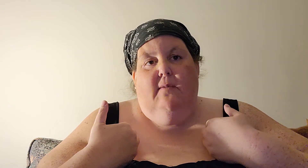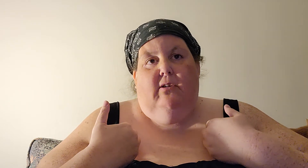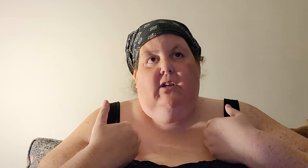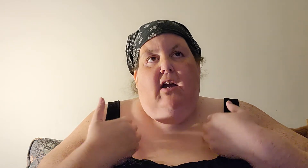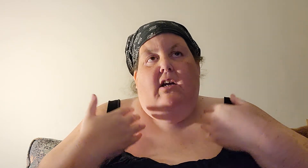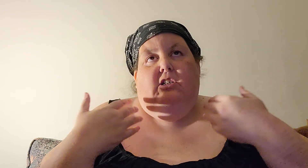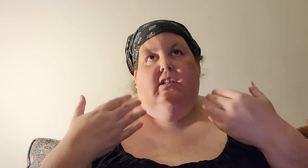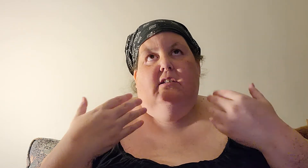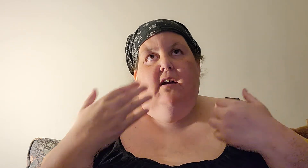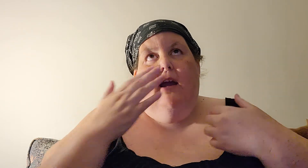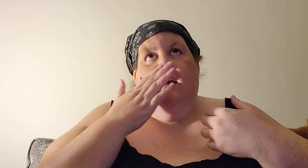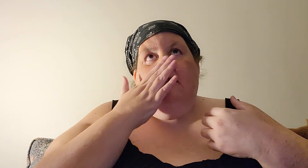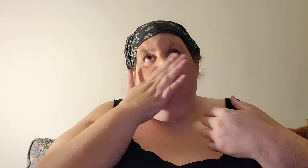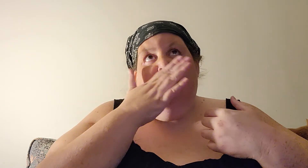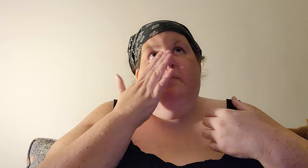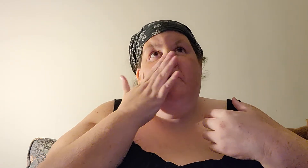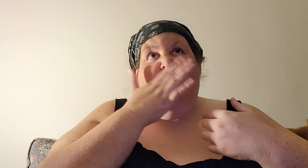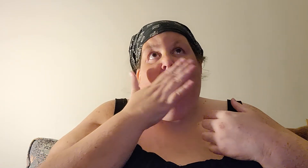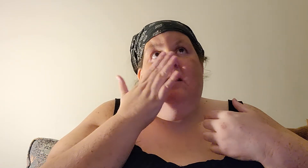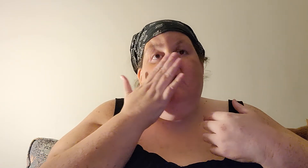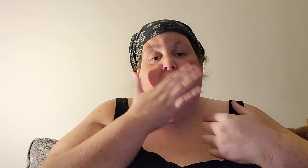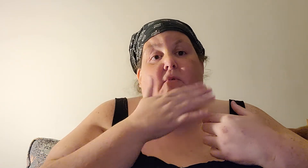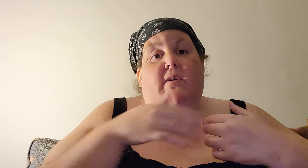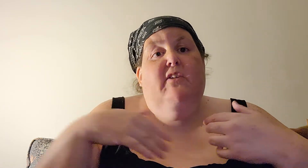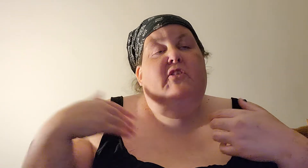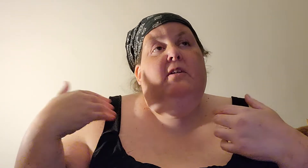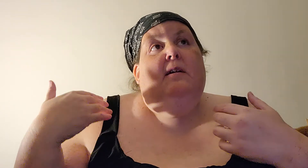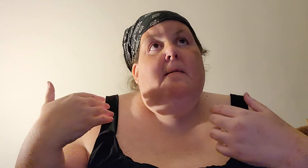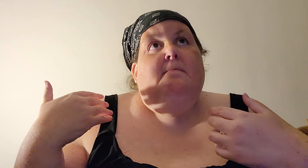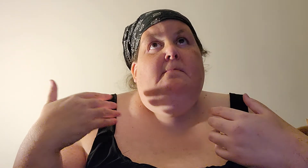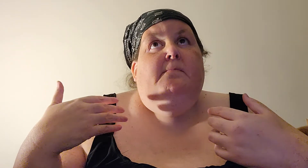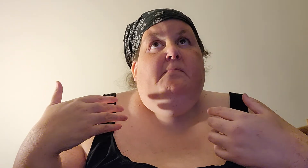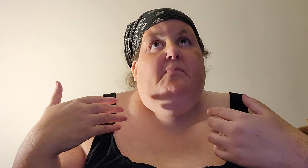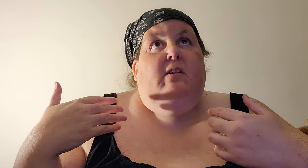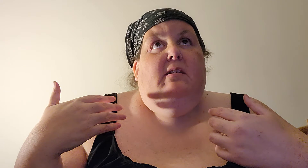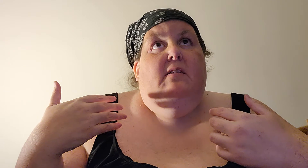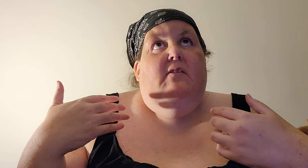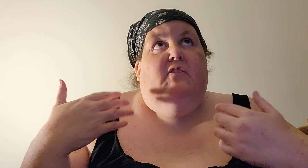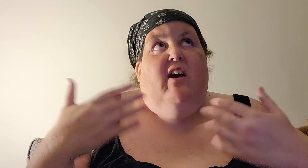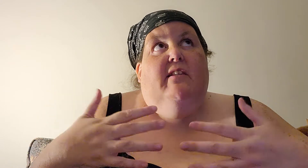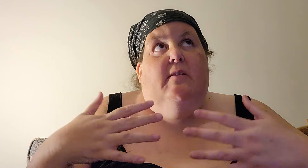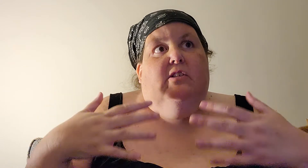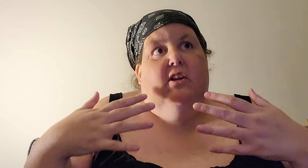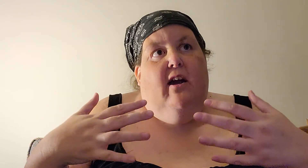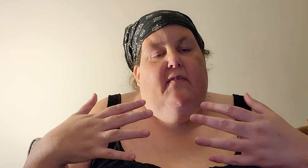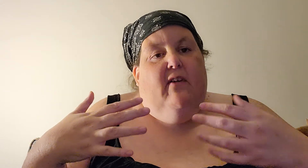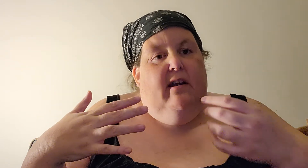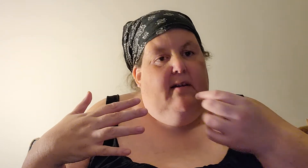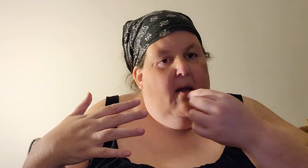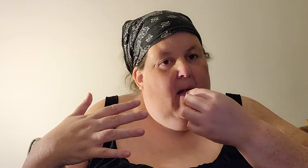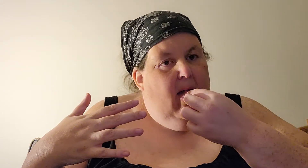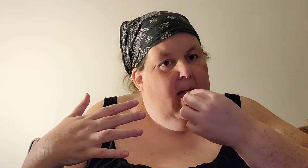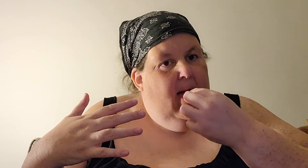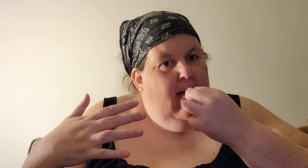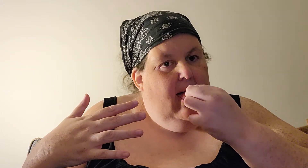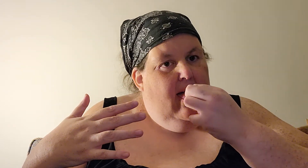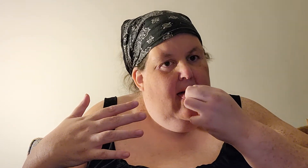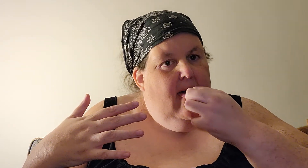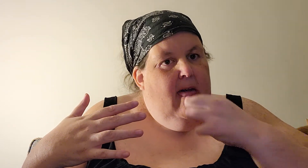animals. Just, I guess, the main thing with sign language that I find,